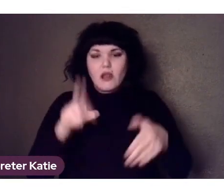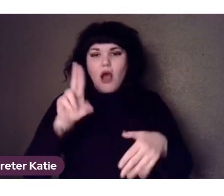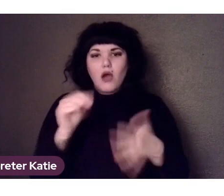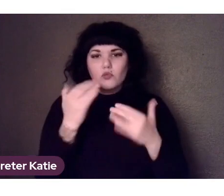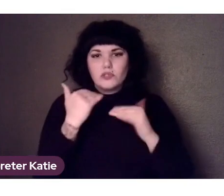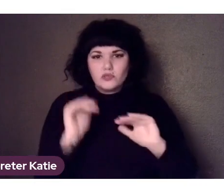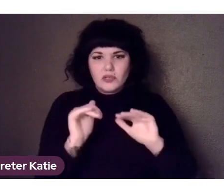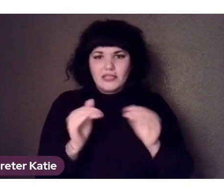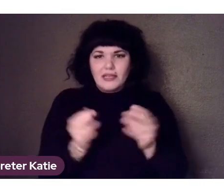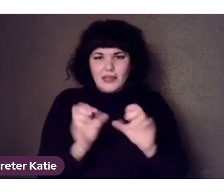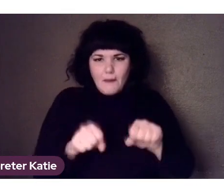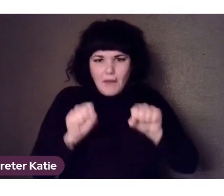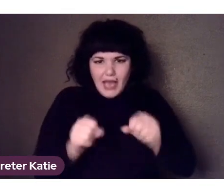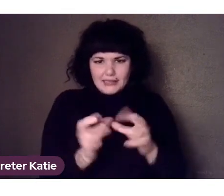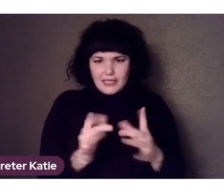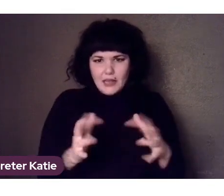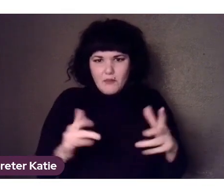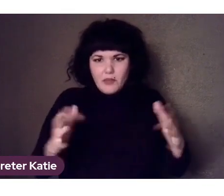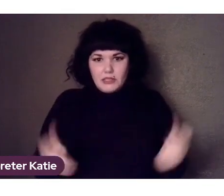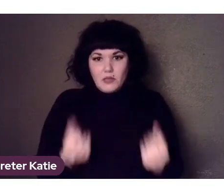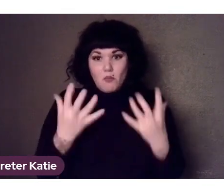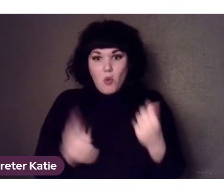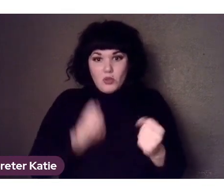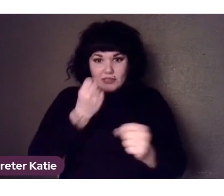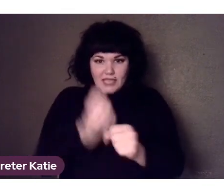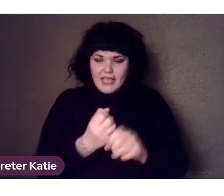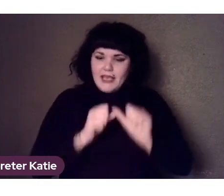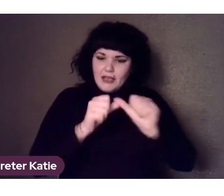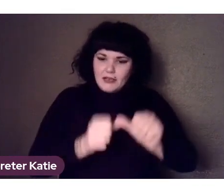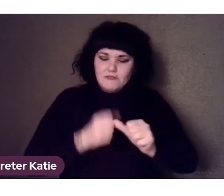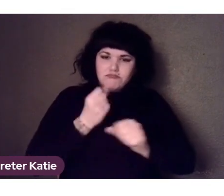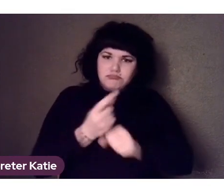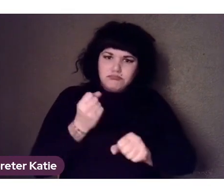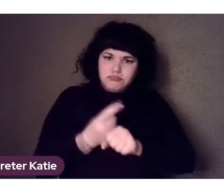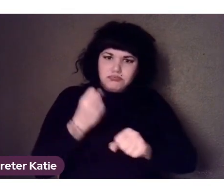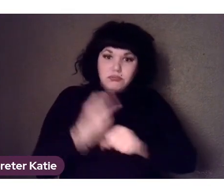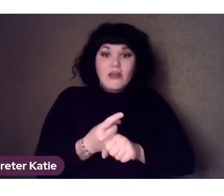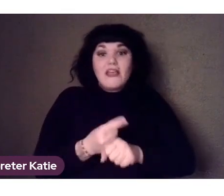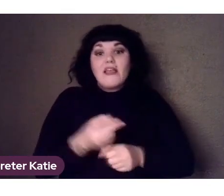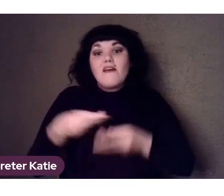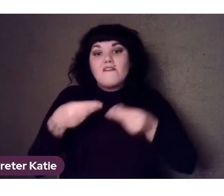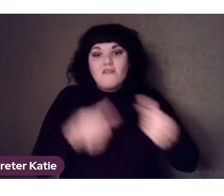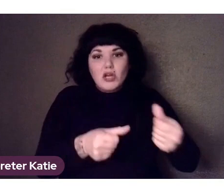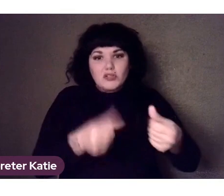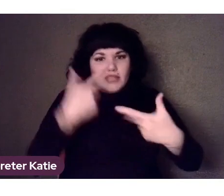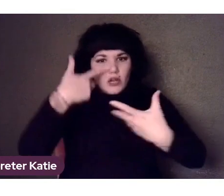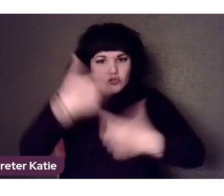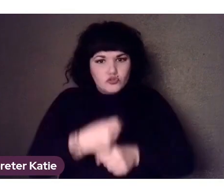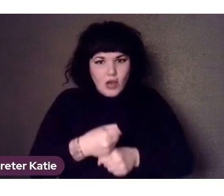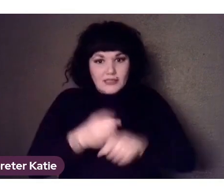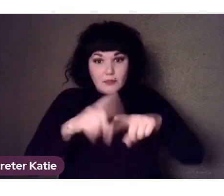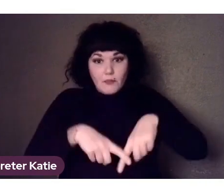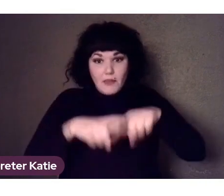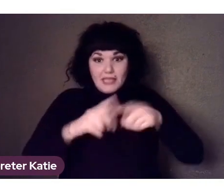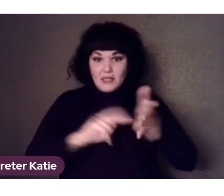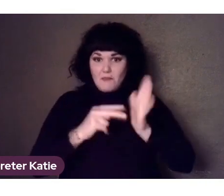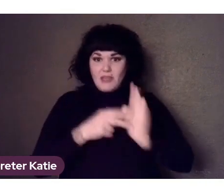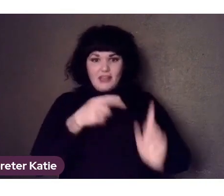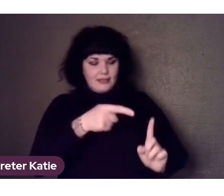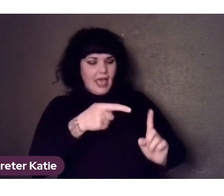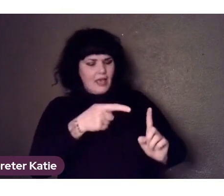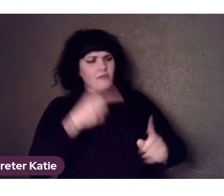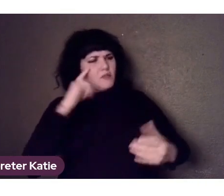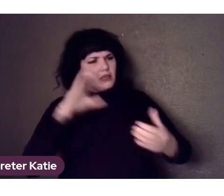capacity-building, multi-year funders who are trust-based, meaning they believe in our skills and they